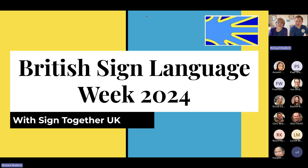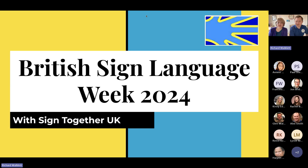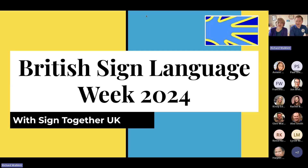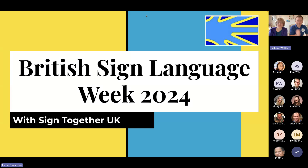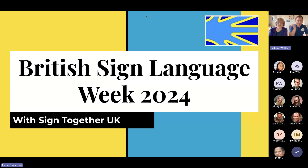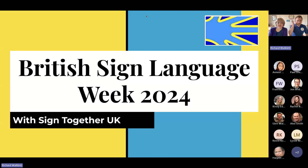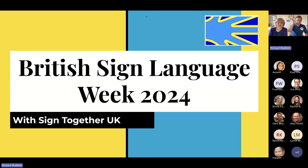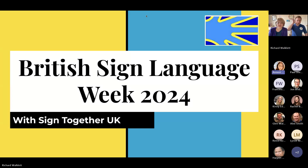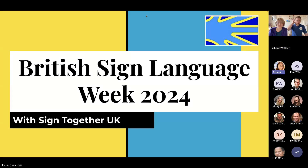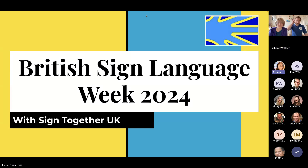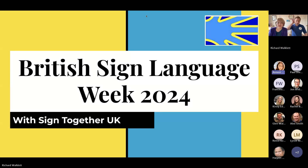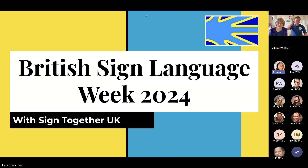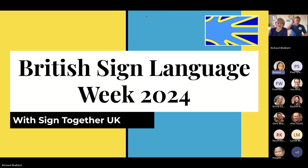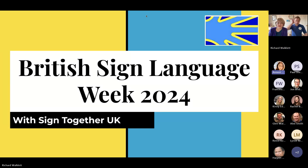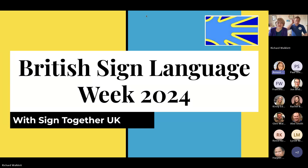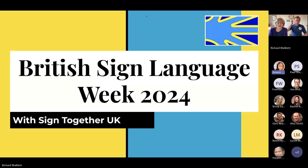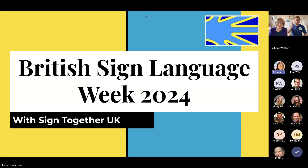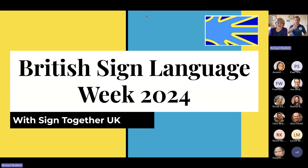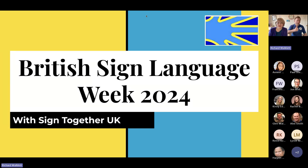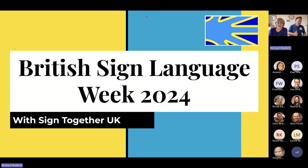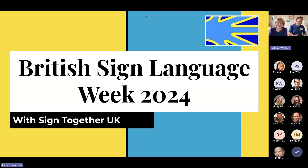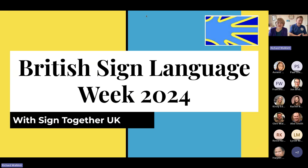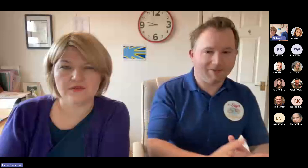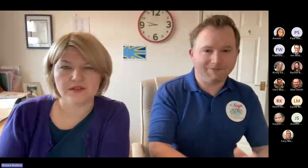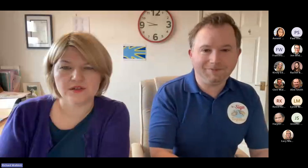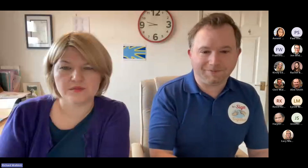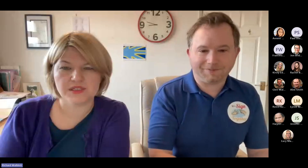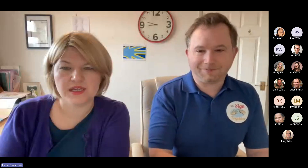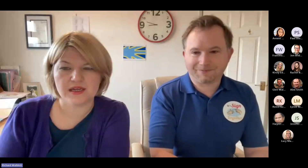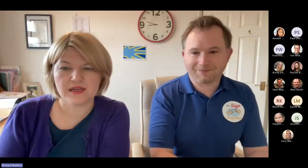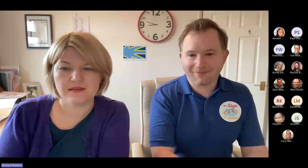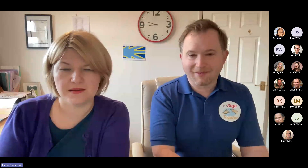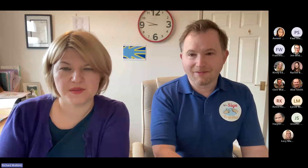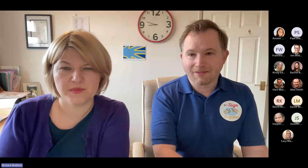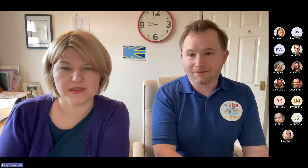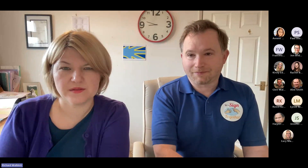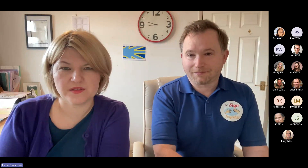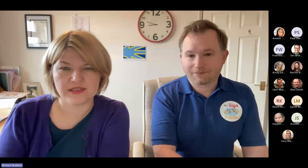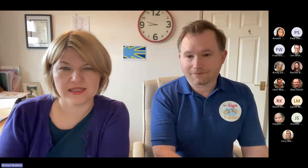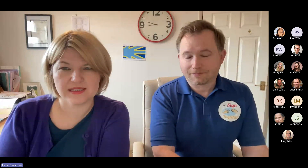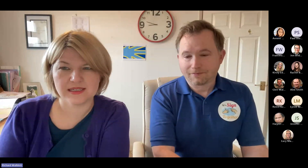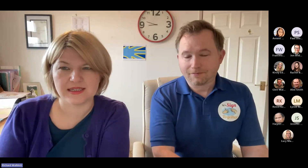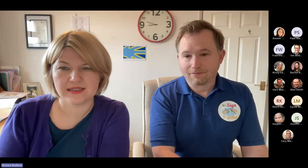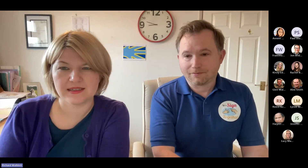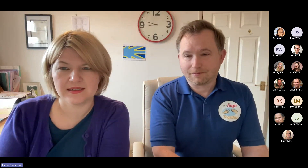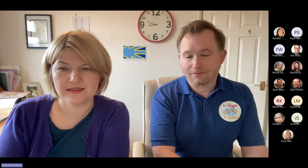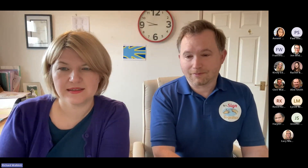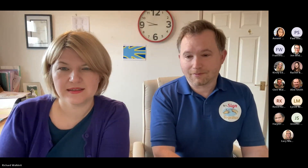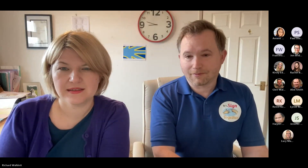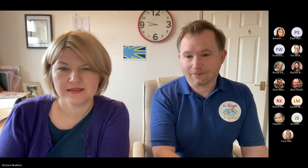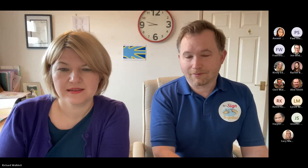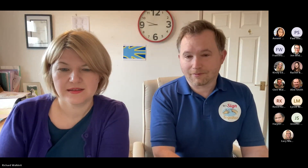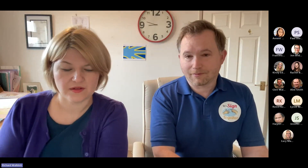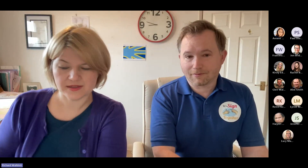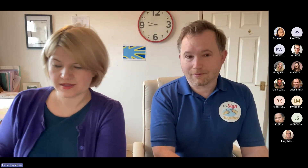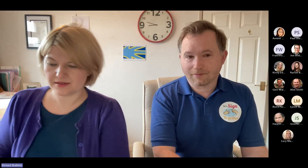that? Yes, that's perfect. Brilliant. Okay. Okay. And if I stop share, it comes back to us. Fantastic. Right. Okay.